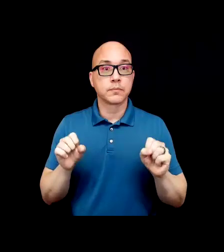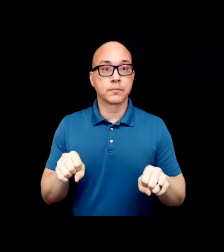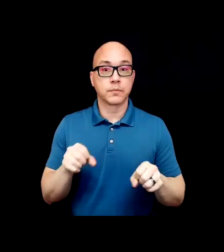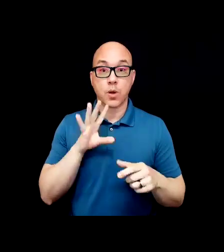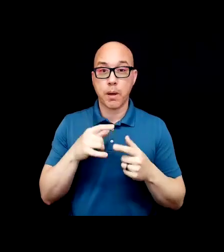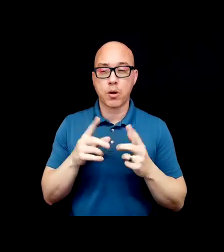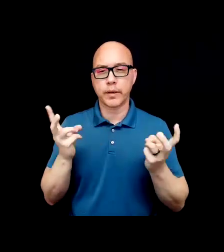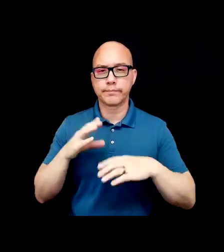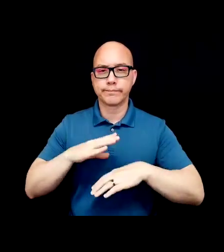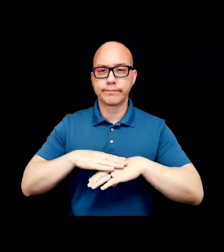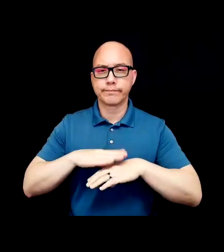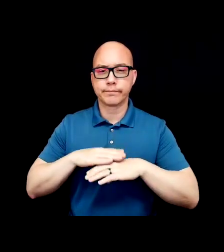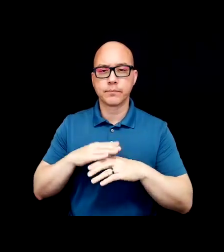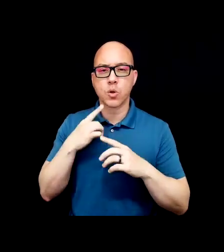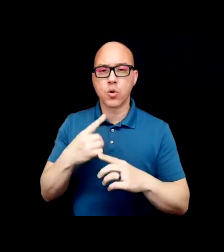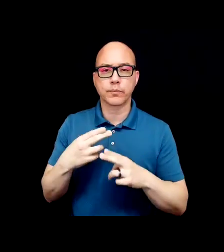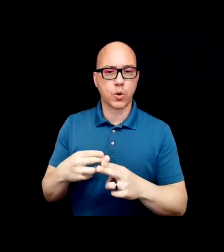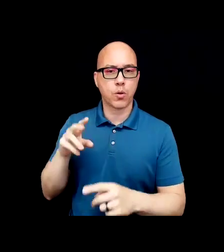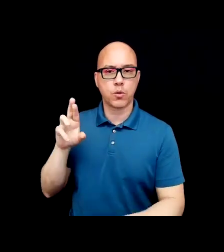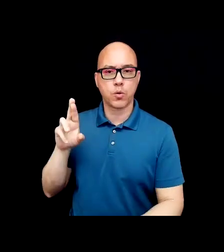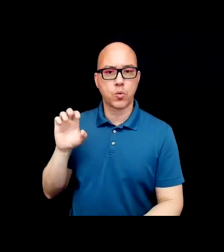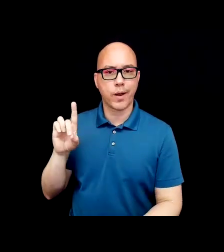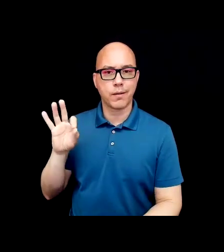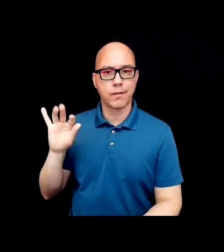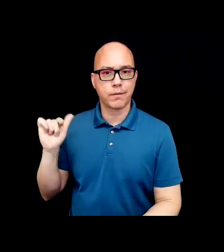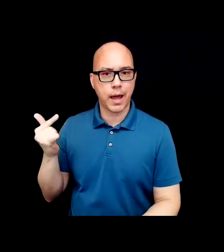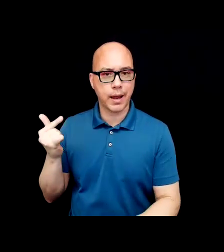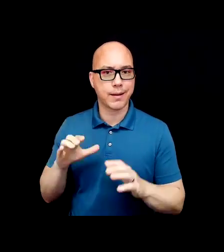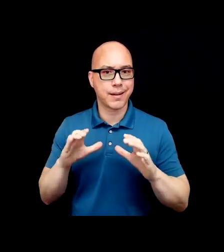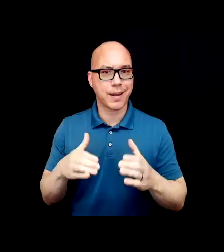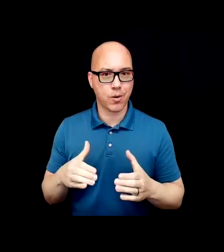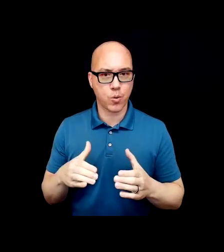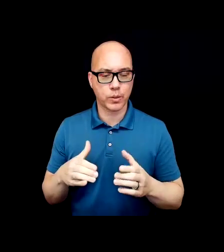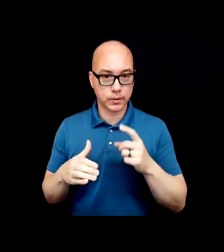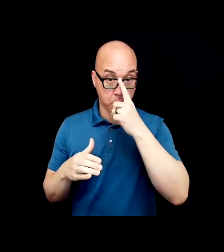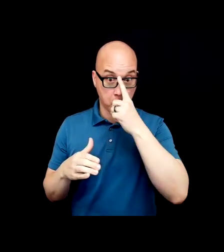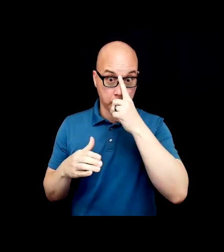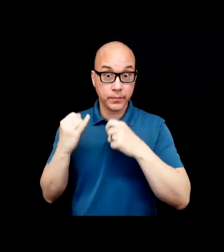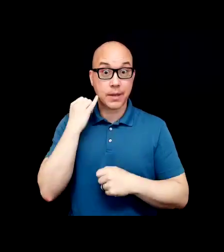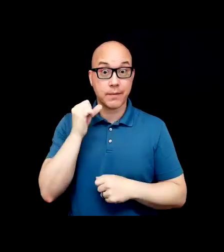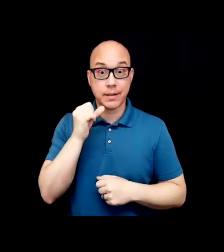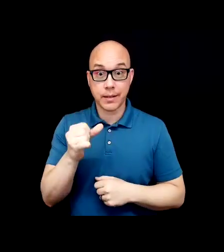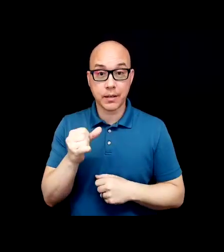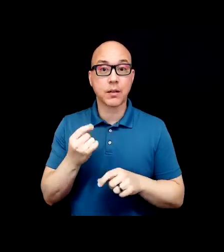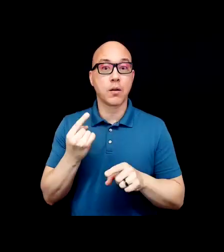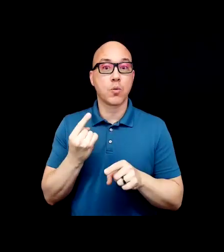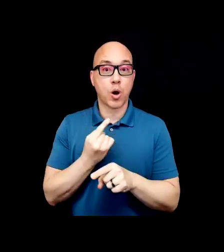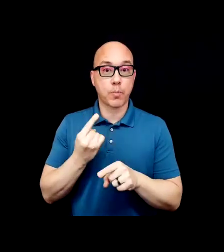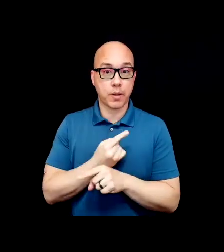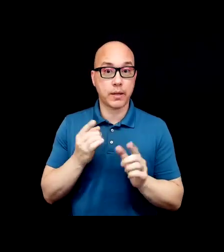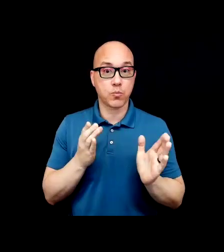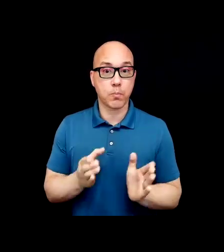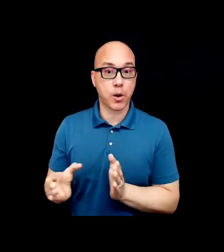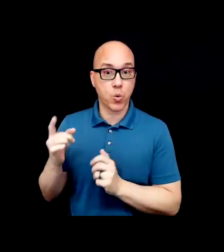red flag categories. I would be remiss if I did not adequately prepare you on